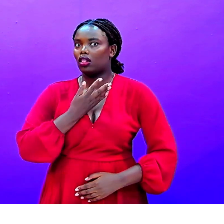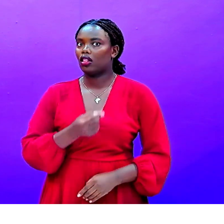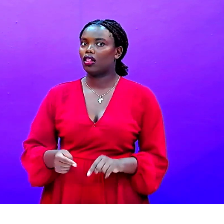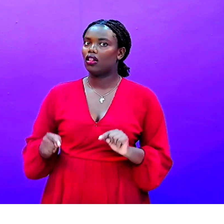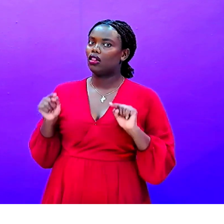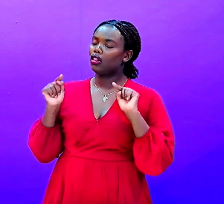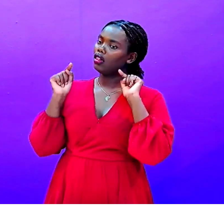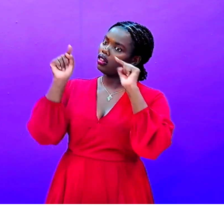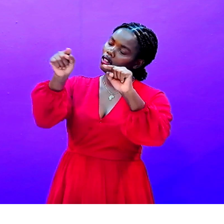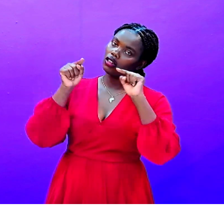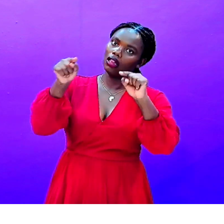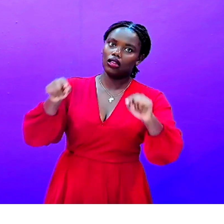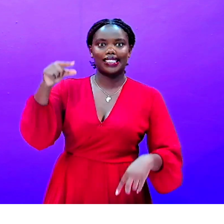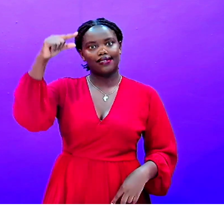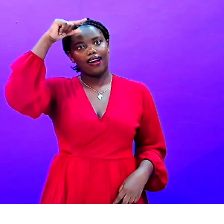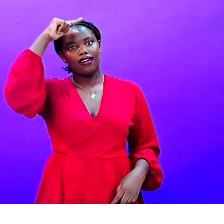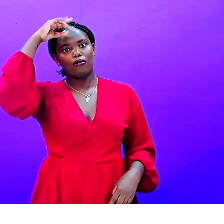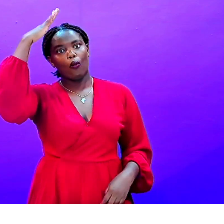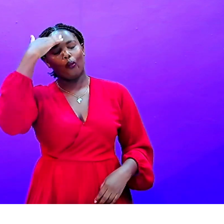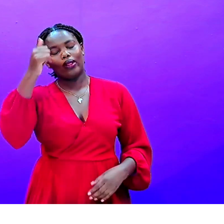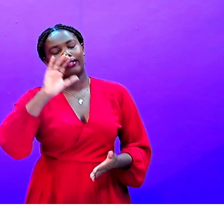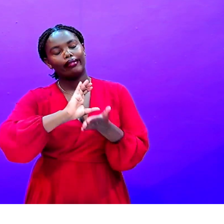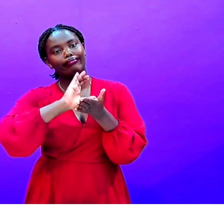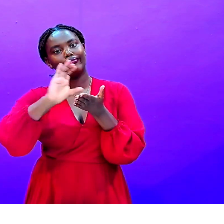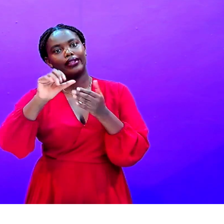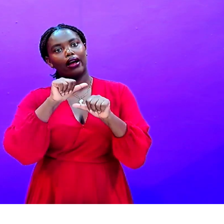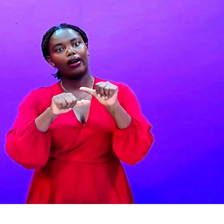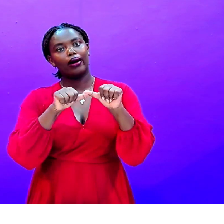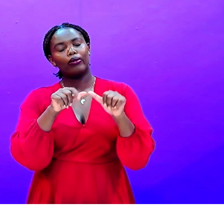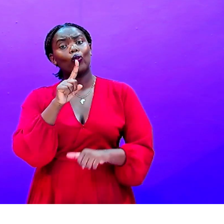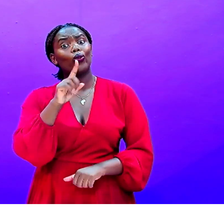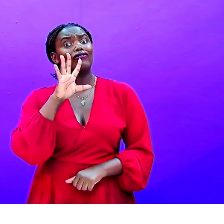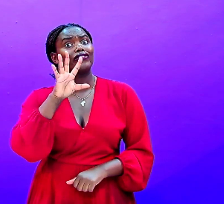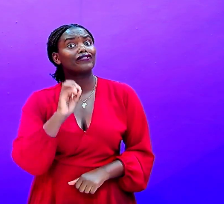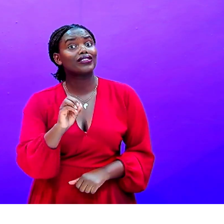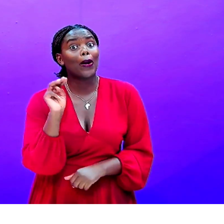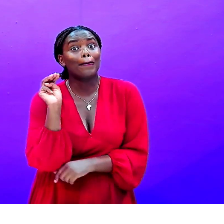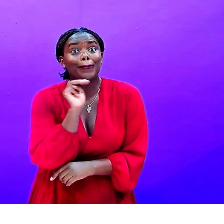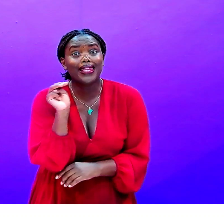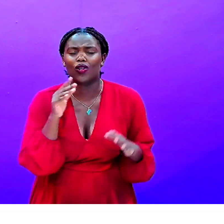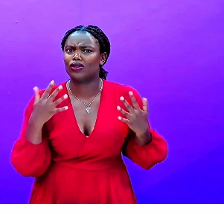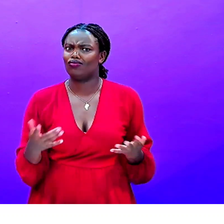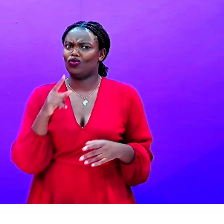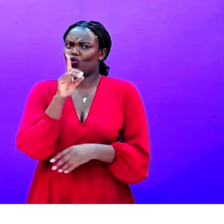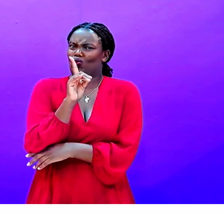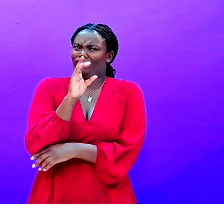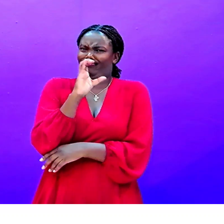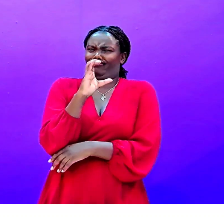strongly criticized the government's allocation of 150 million